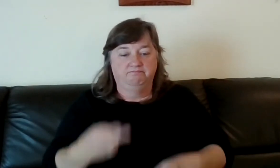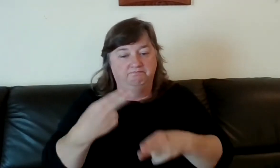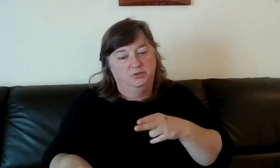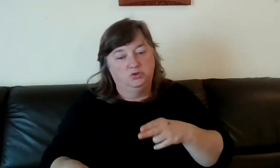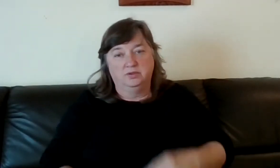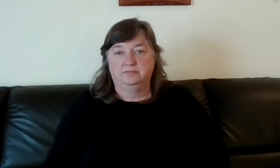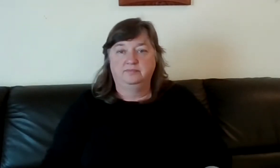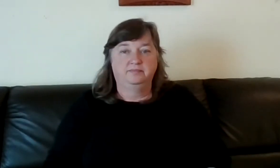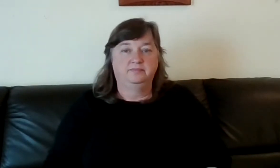Short.